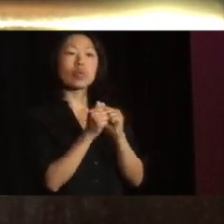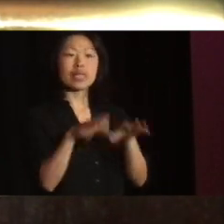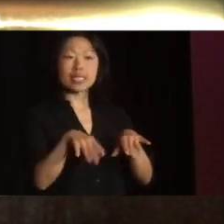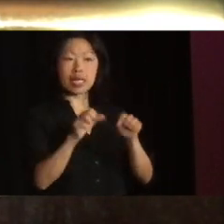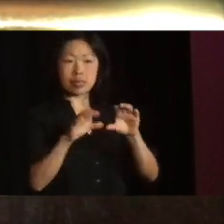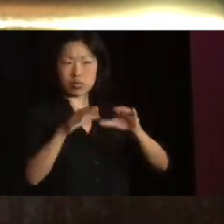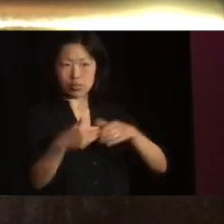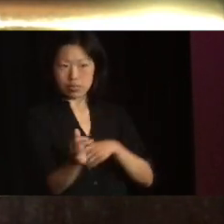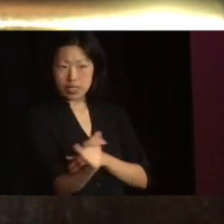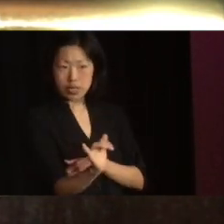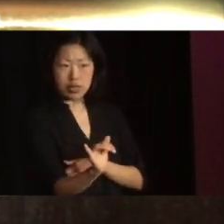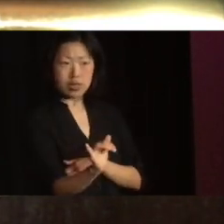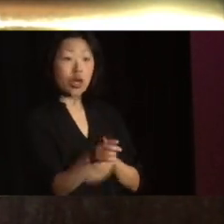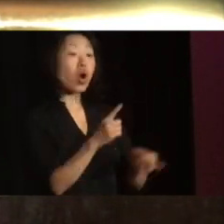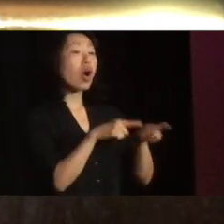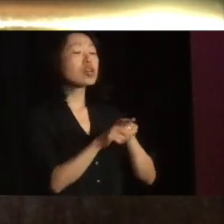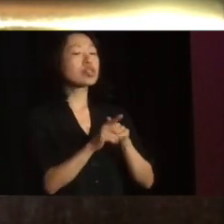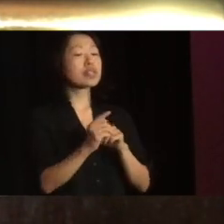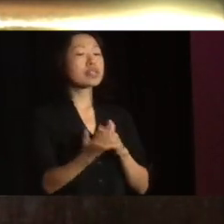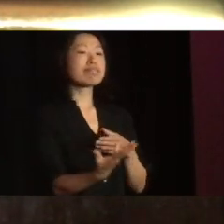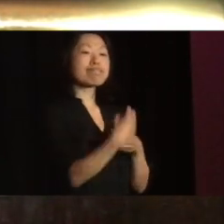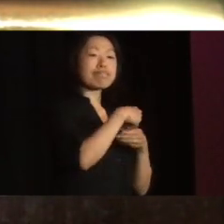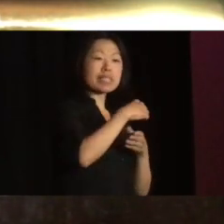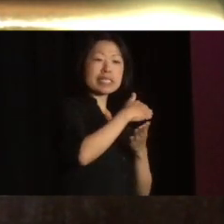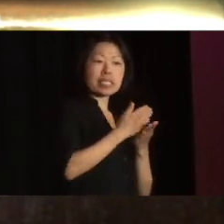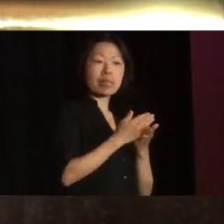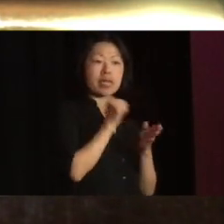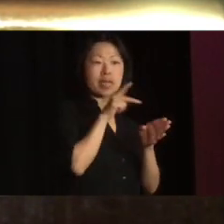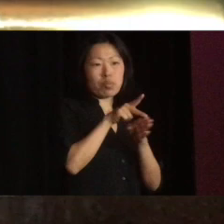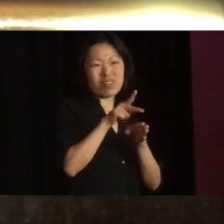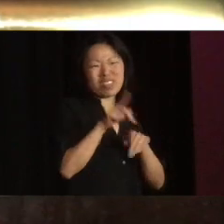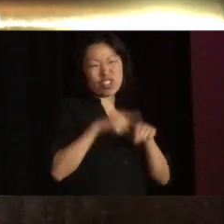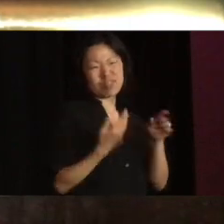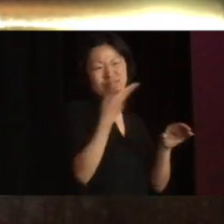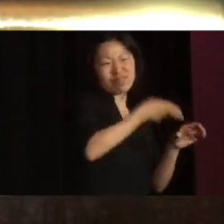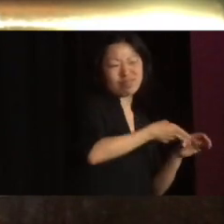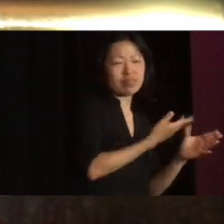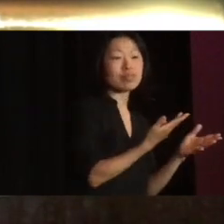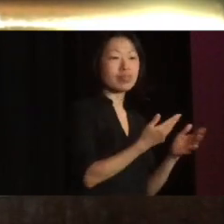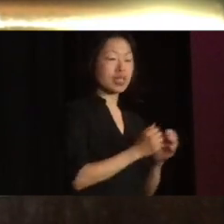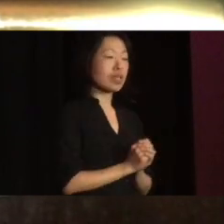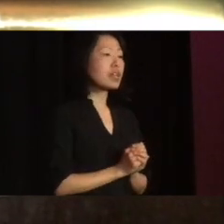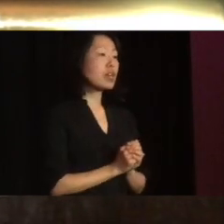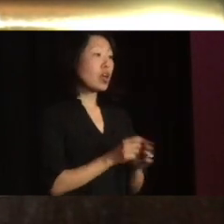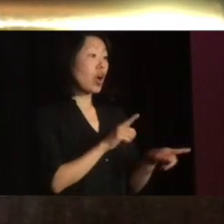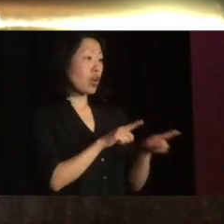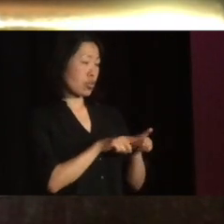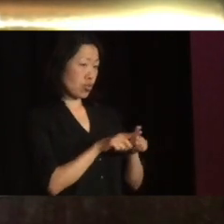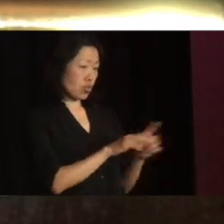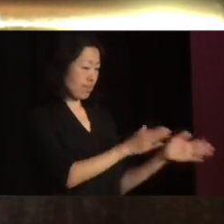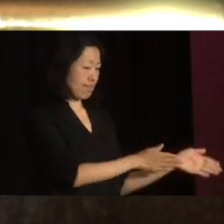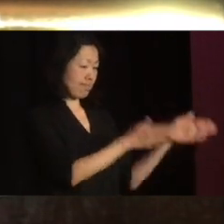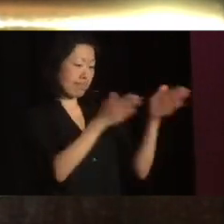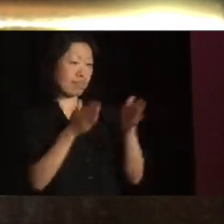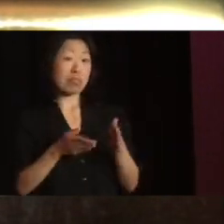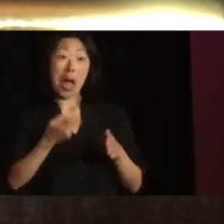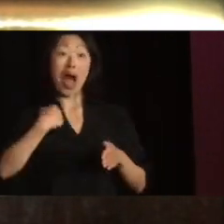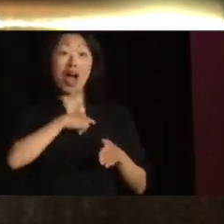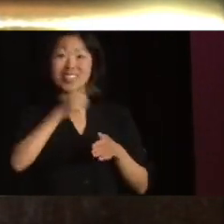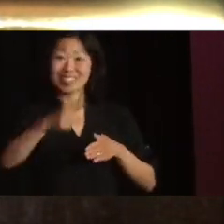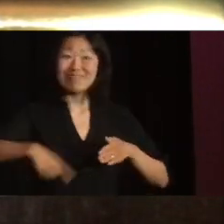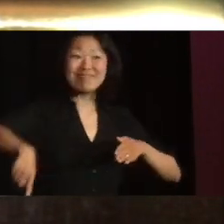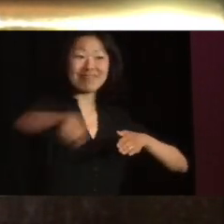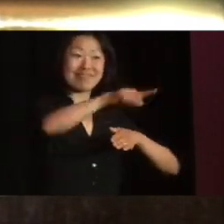to other non-adopted professionals who just couldn't make it. And then, of course, us, because we're the ones